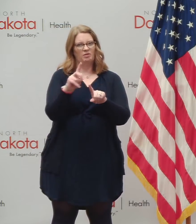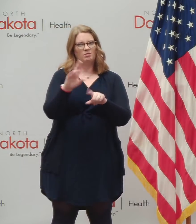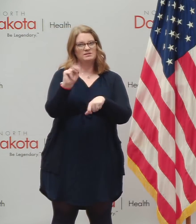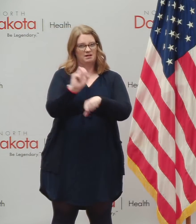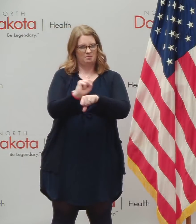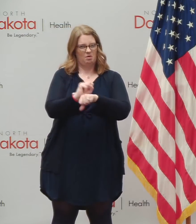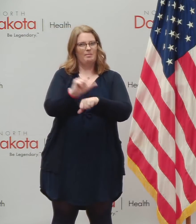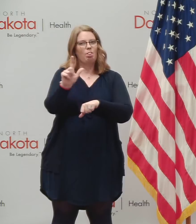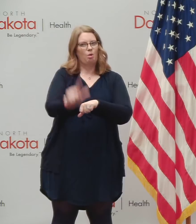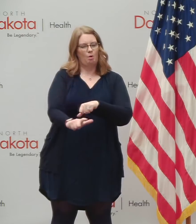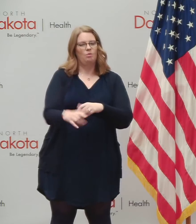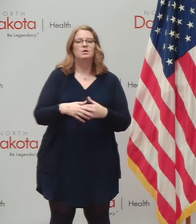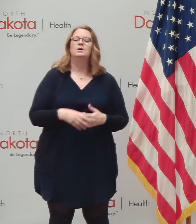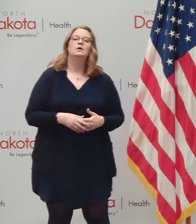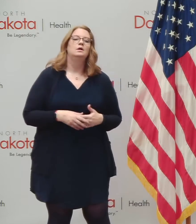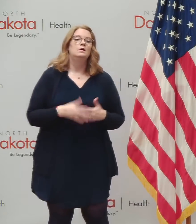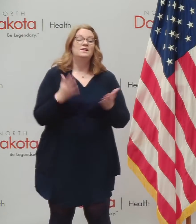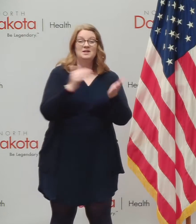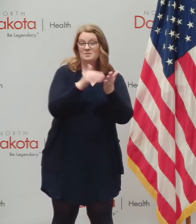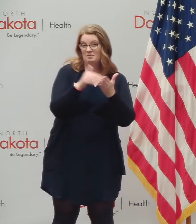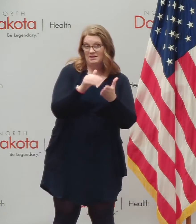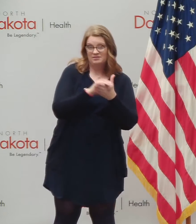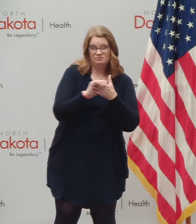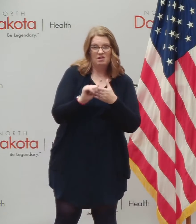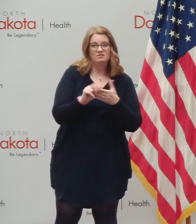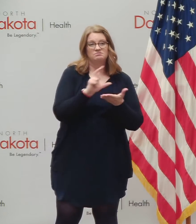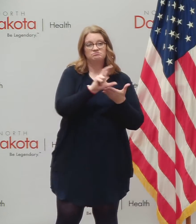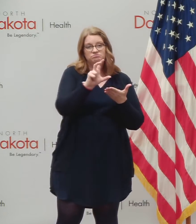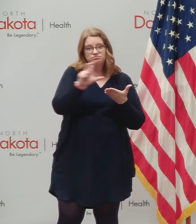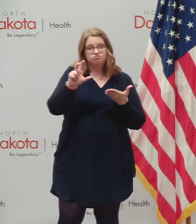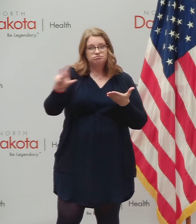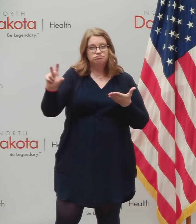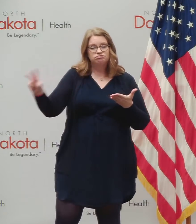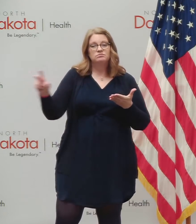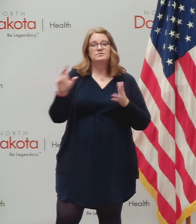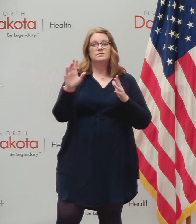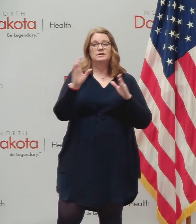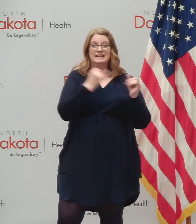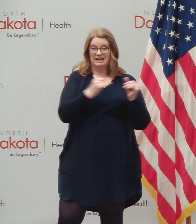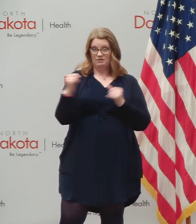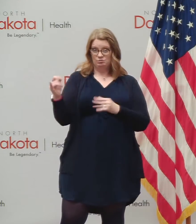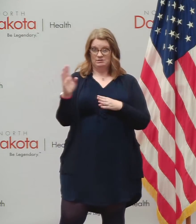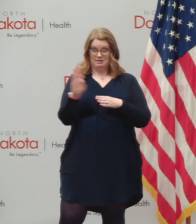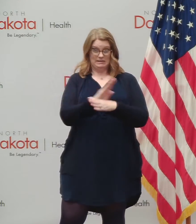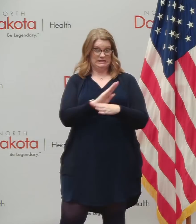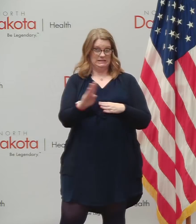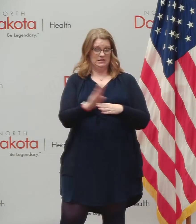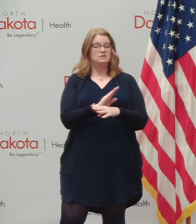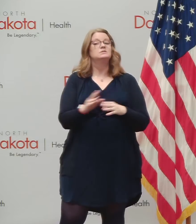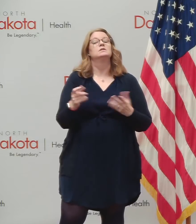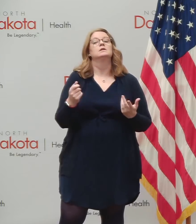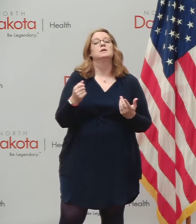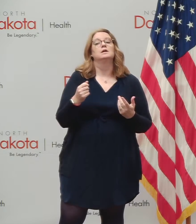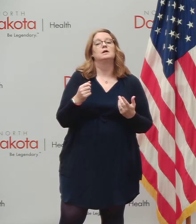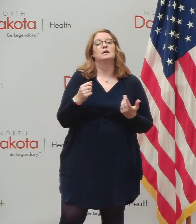again, hundreds of millions of dollars going out for individuals and businesses. That's helped keep employment